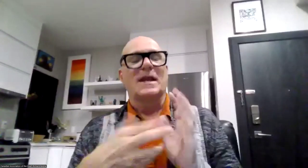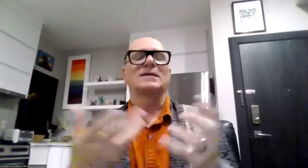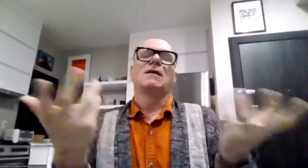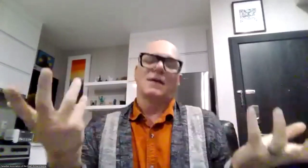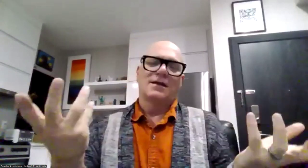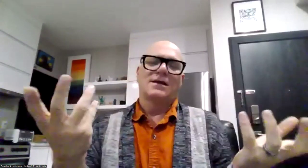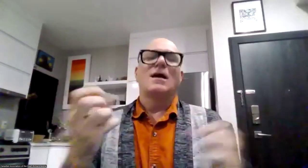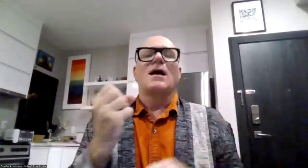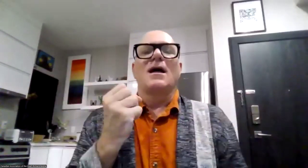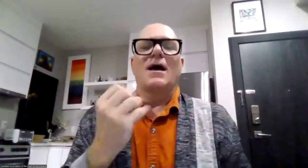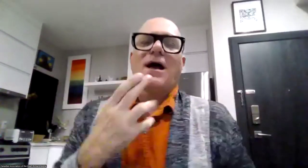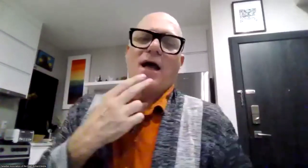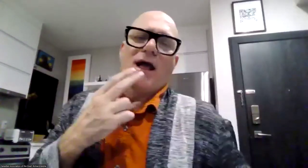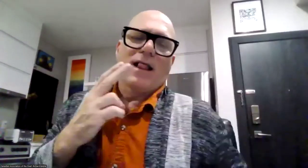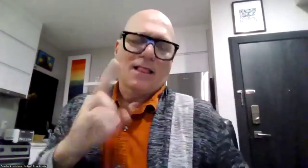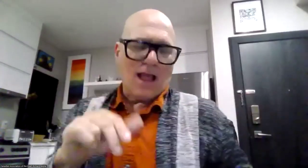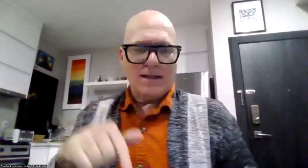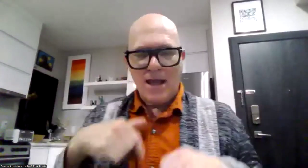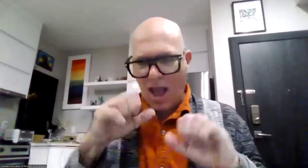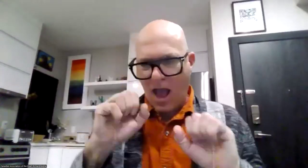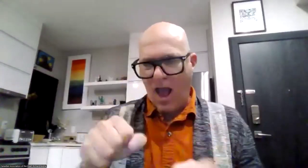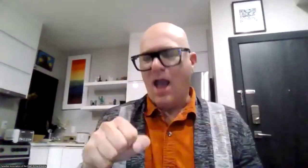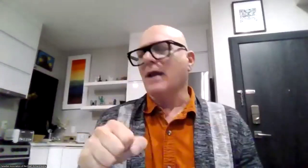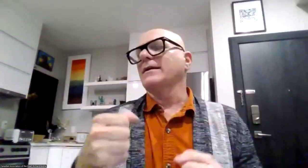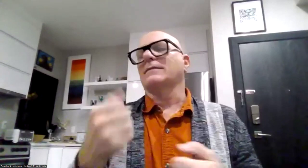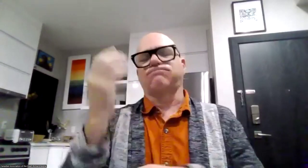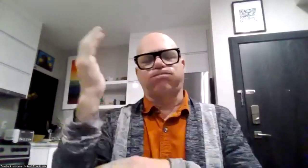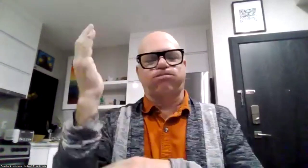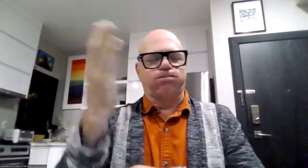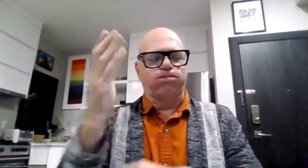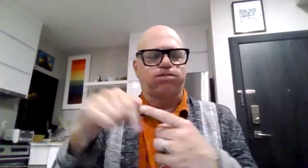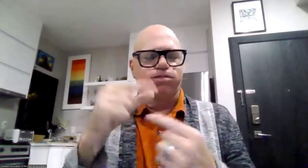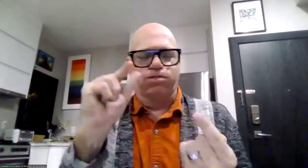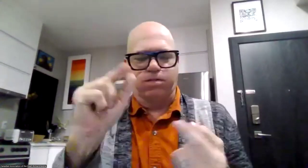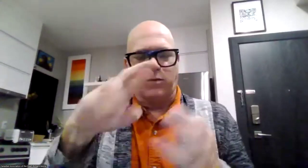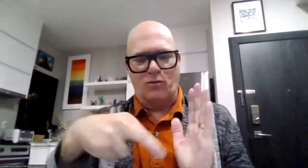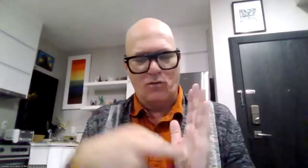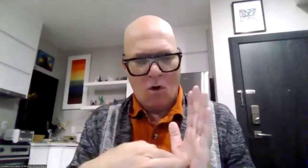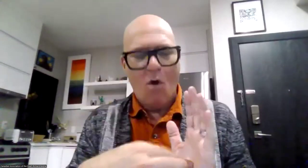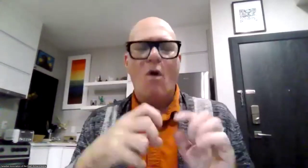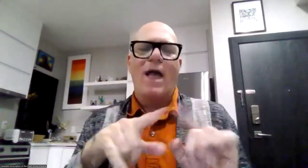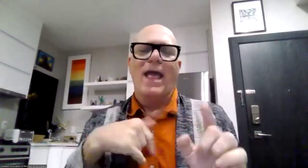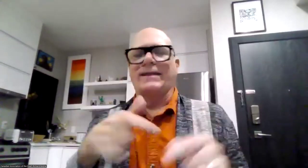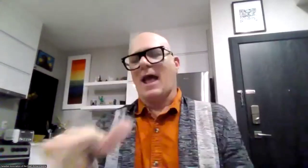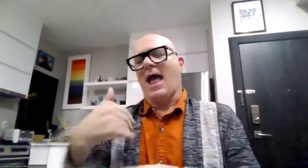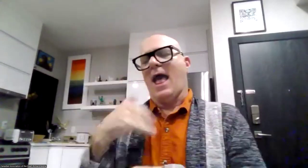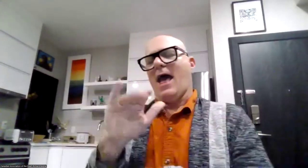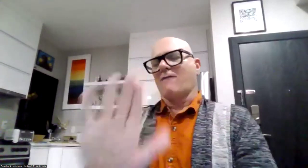me to come in tonight as her representative. So luckily, I had the evening free and I am able